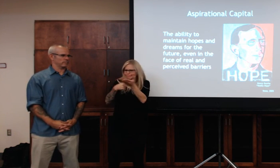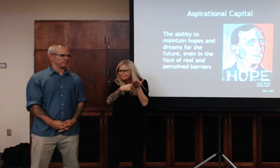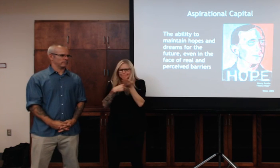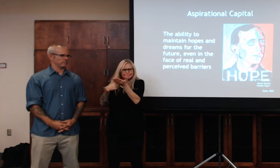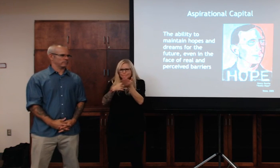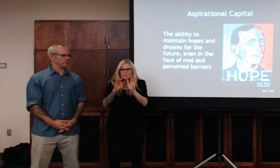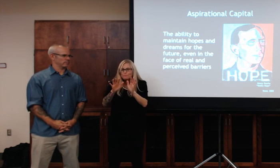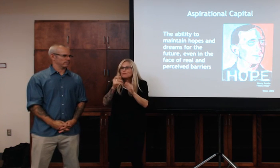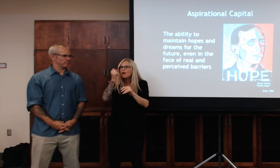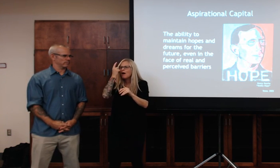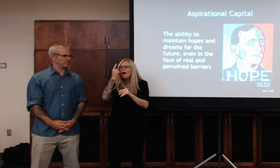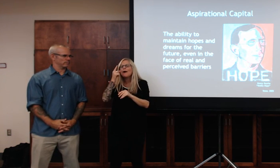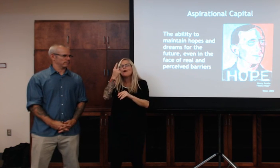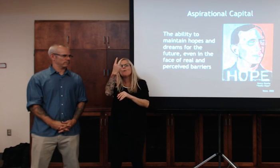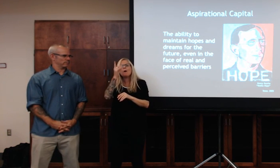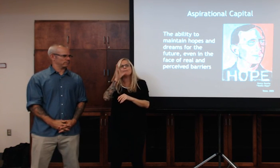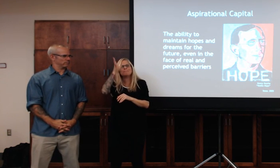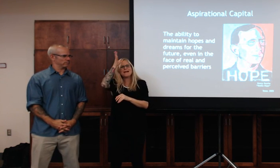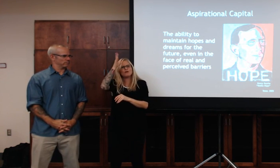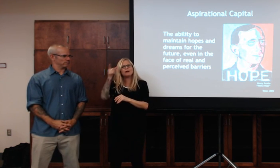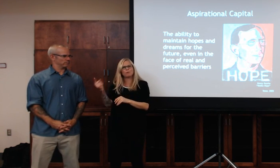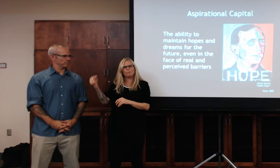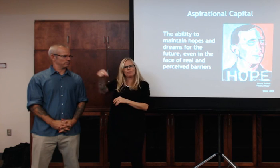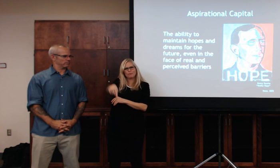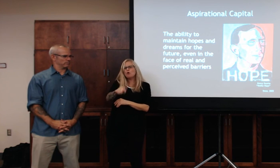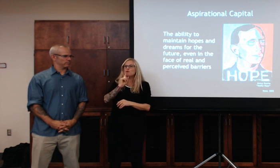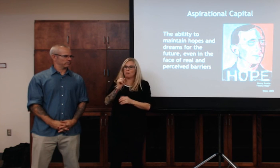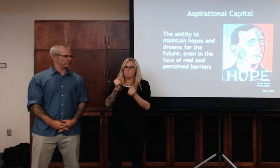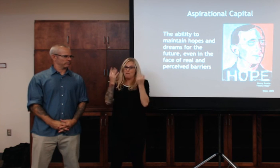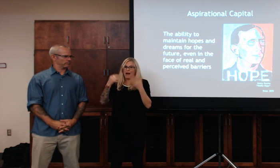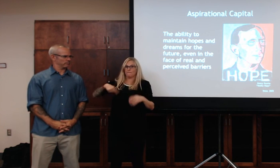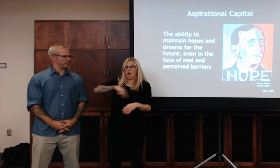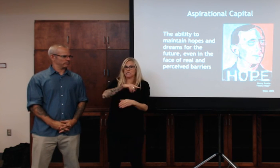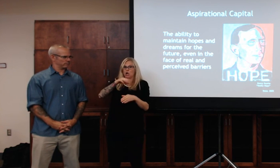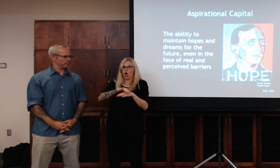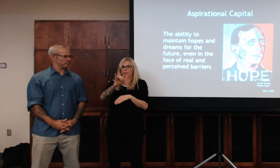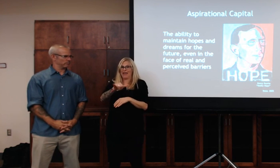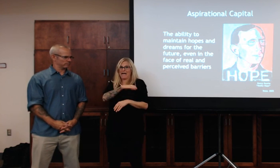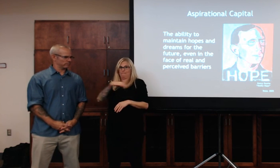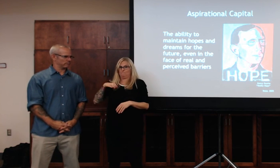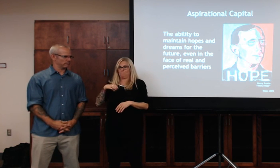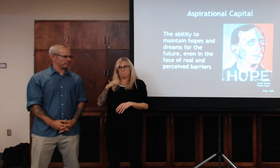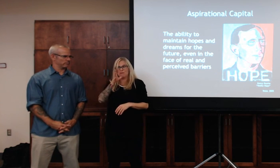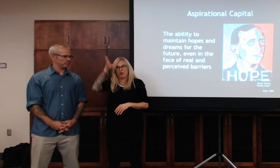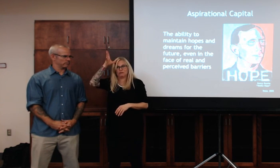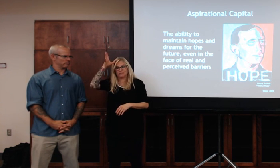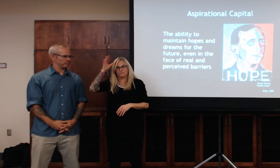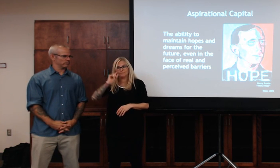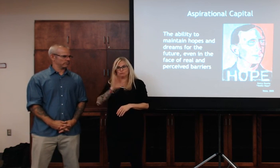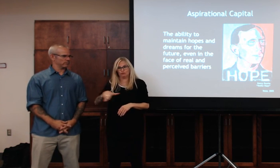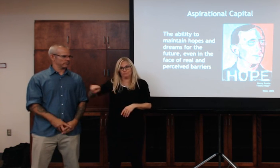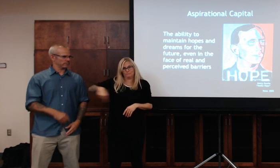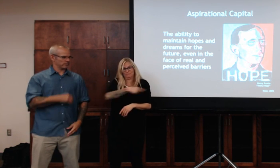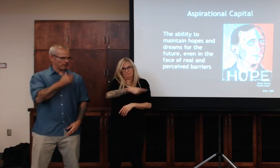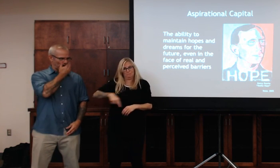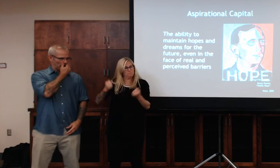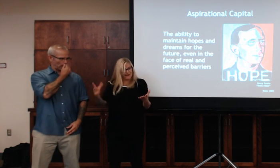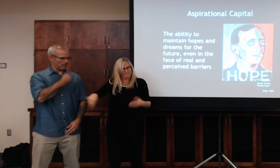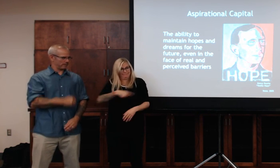children. There was one parent, well, there's many of us on that particular committee who are parents. Majority of us